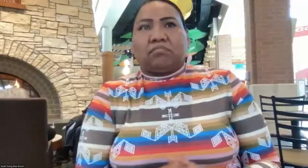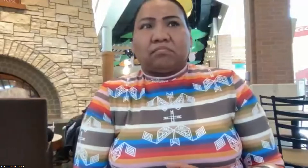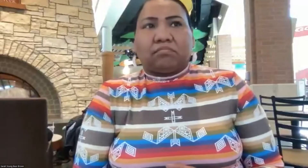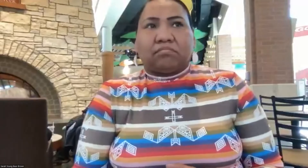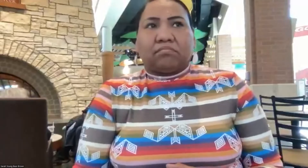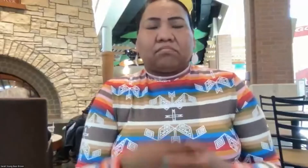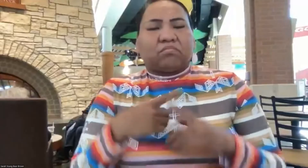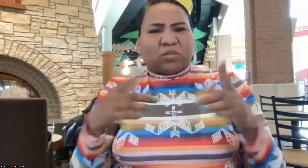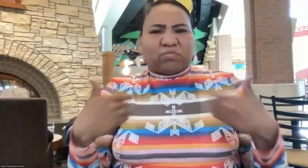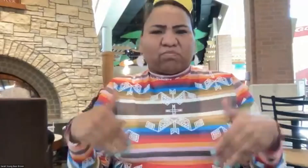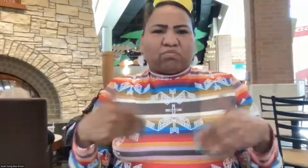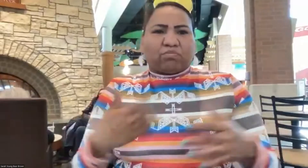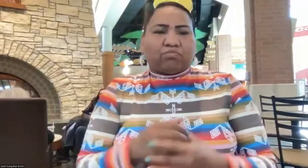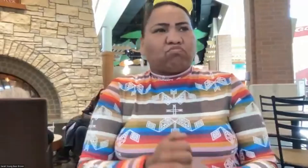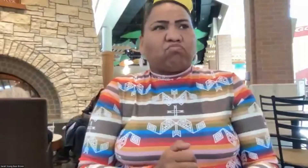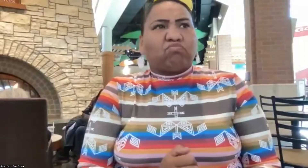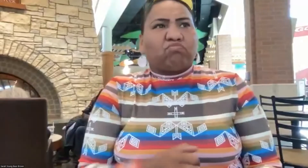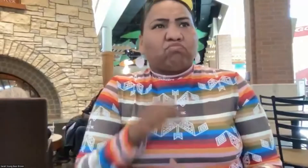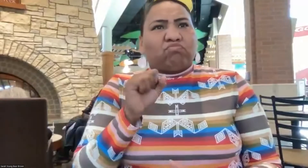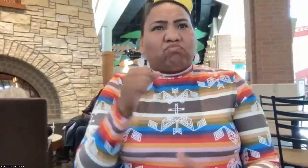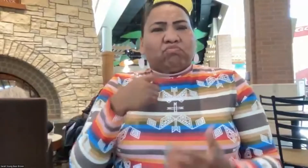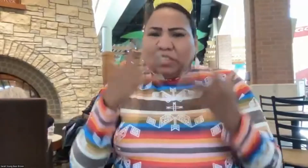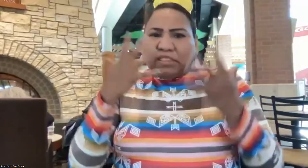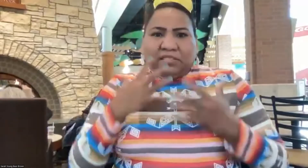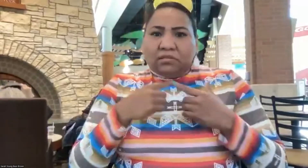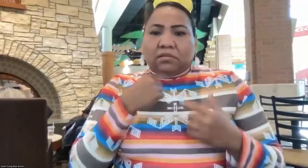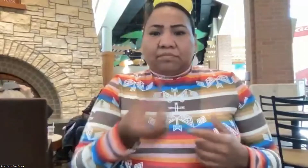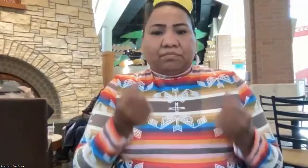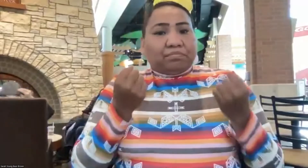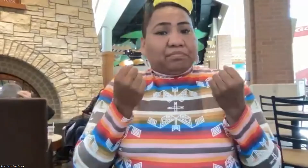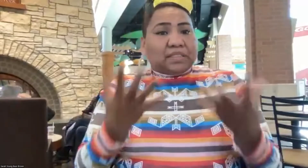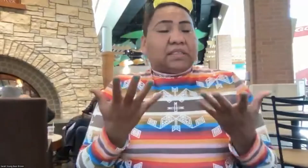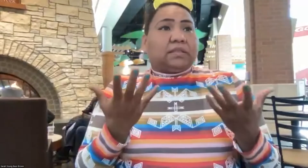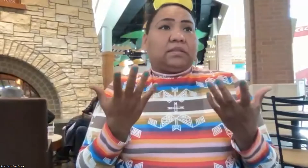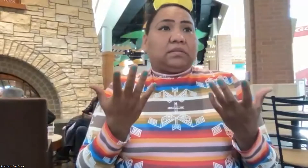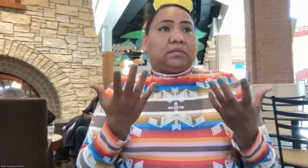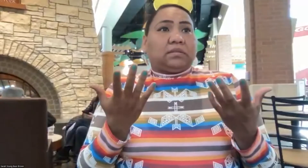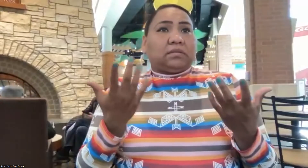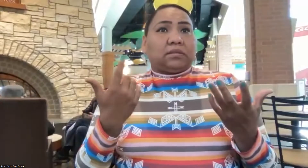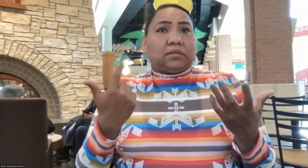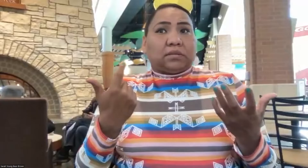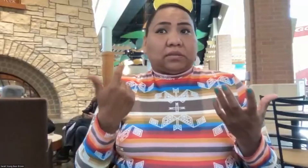my mother's siblings, follow their clans' names and traditions. What is unfortunate to